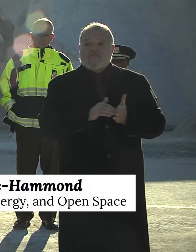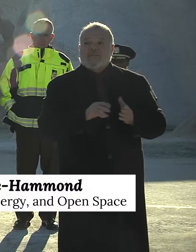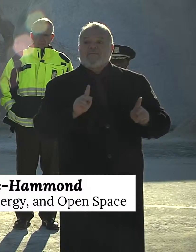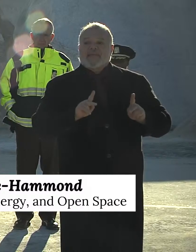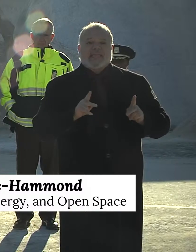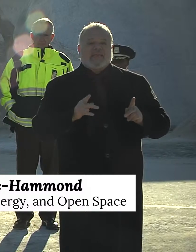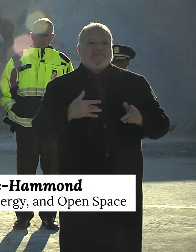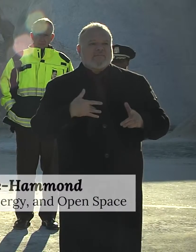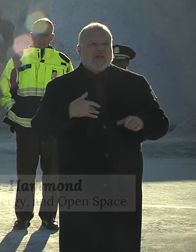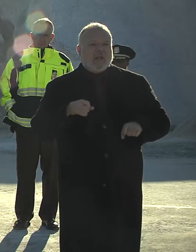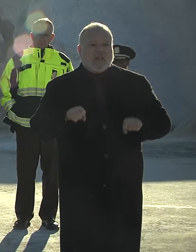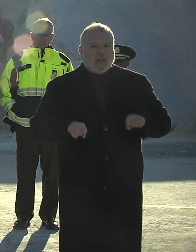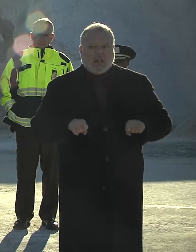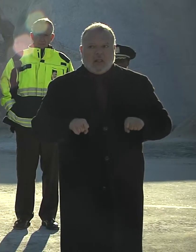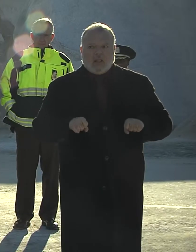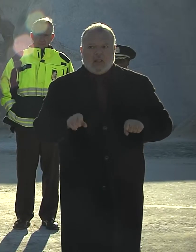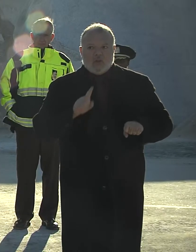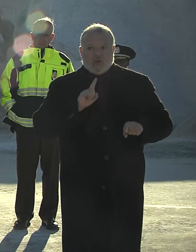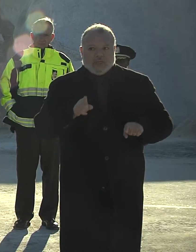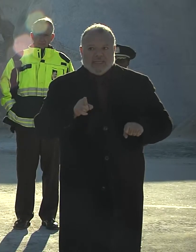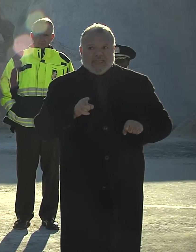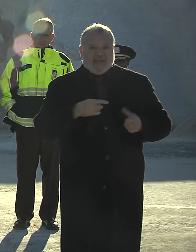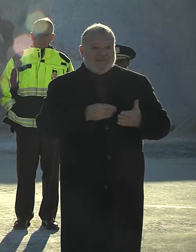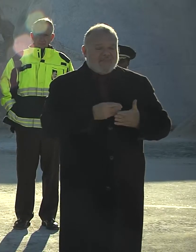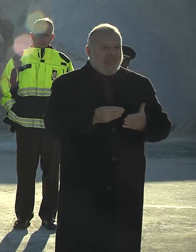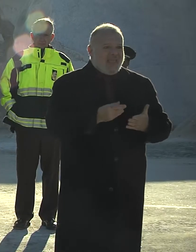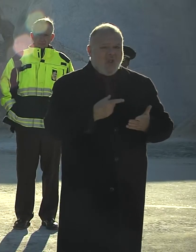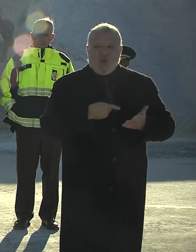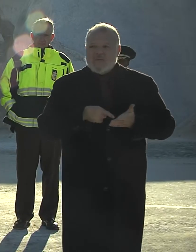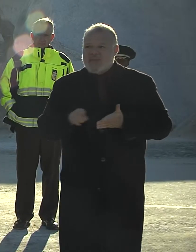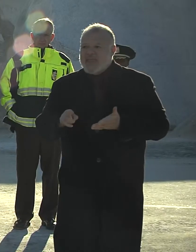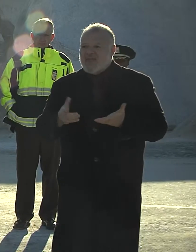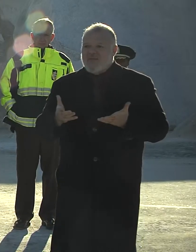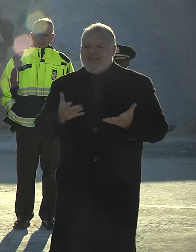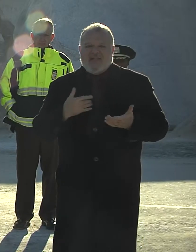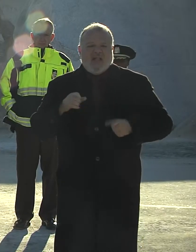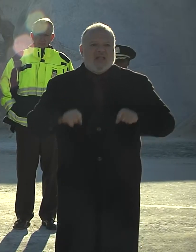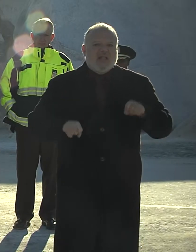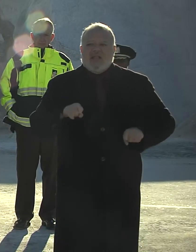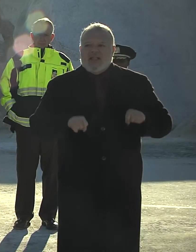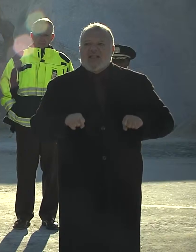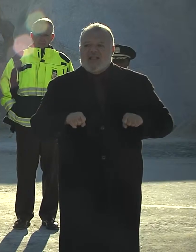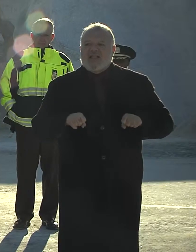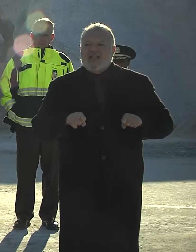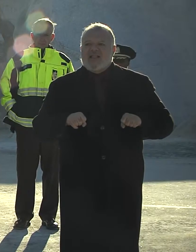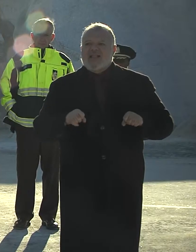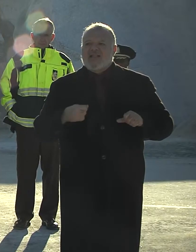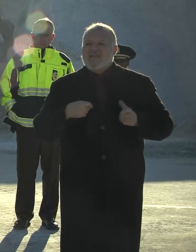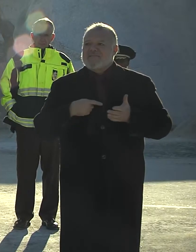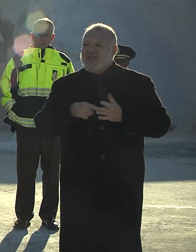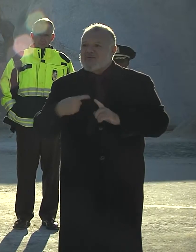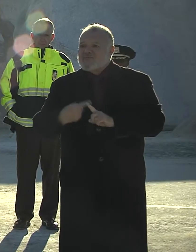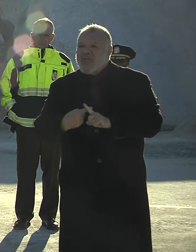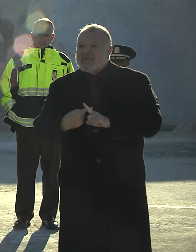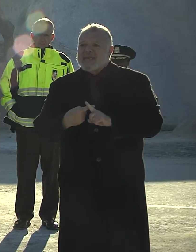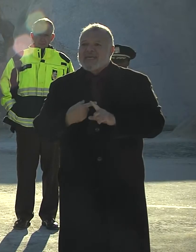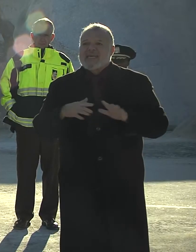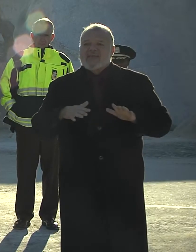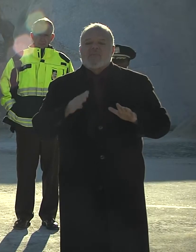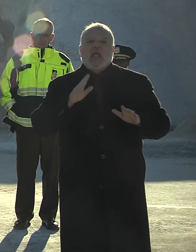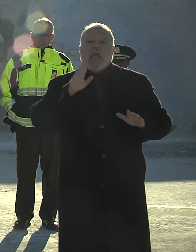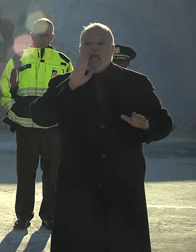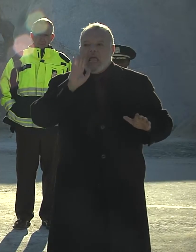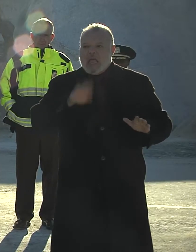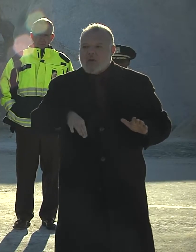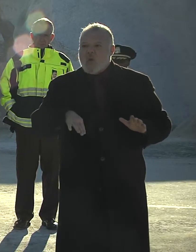between food and fuel, between paying their electric bill and paying their rent. And so we are honored to